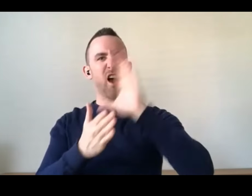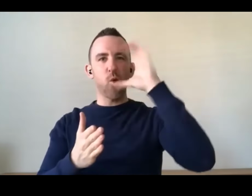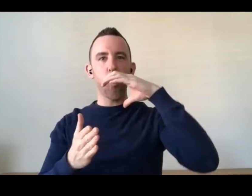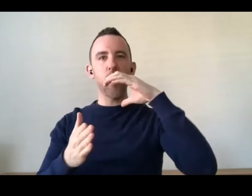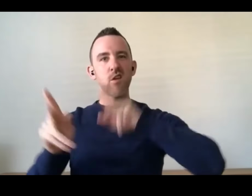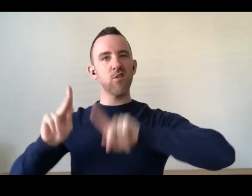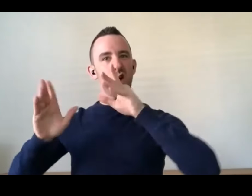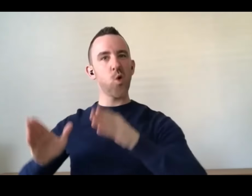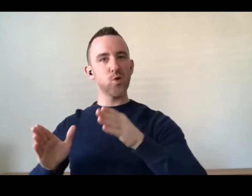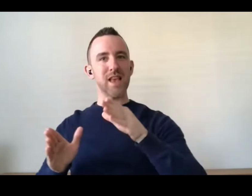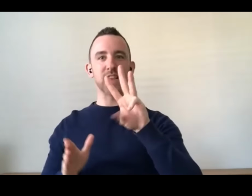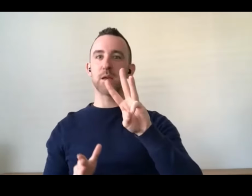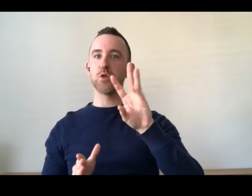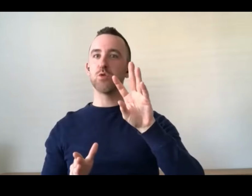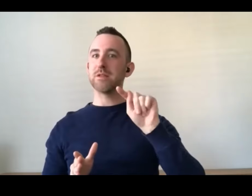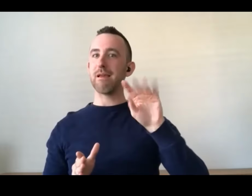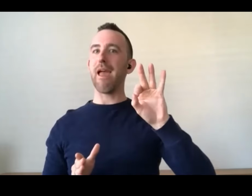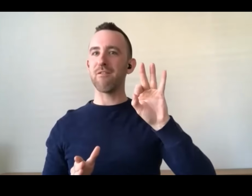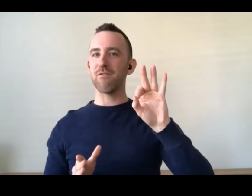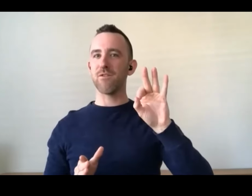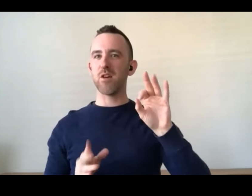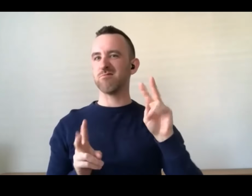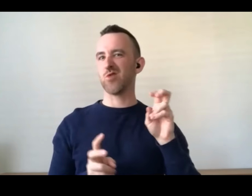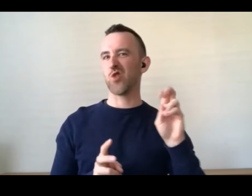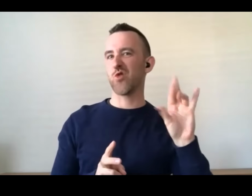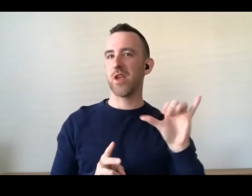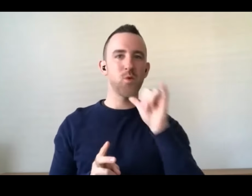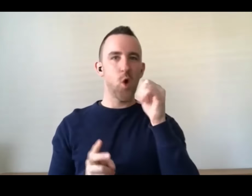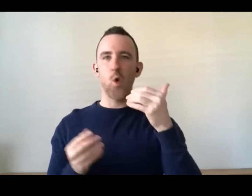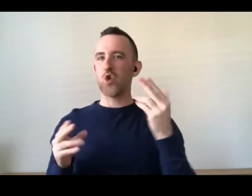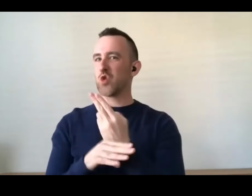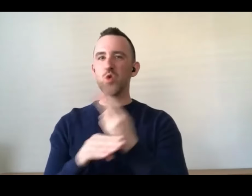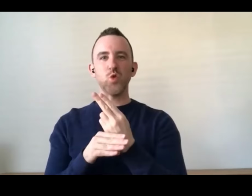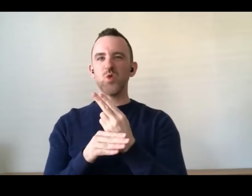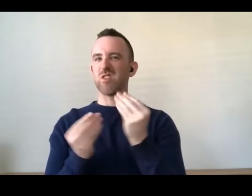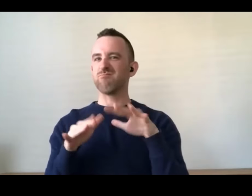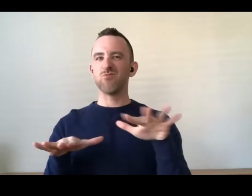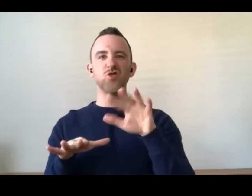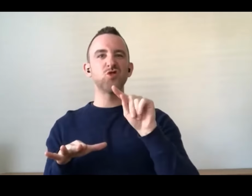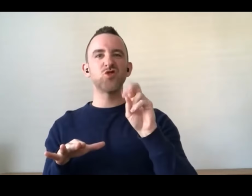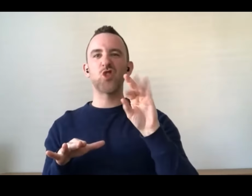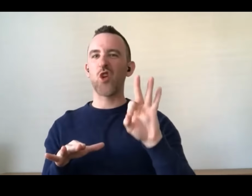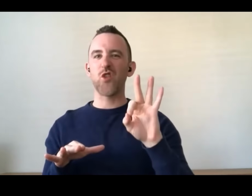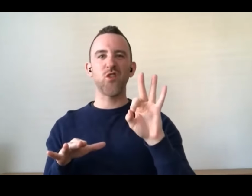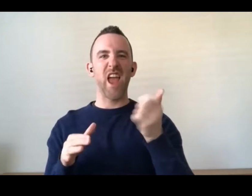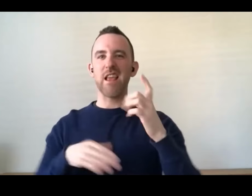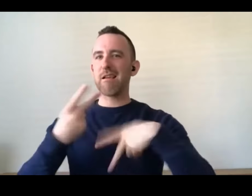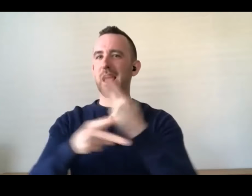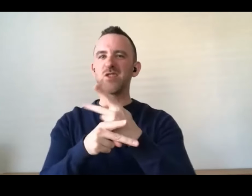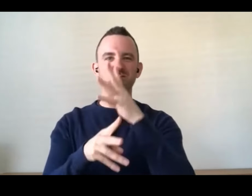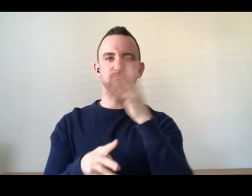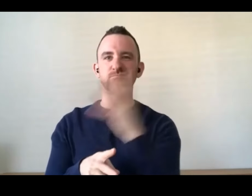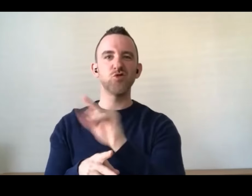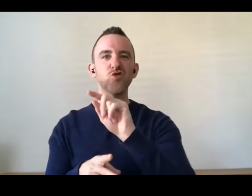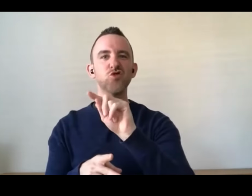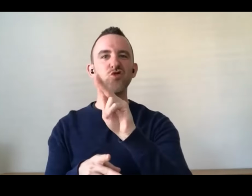and WTFery, we don't use AstroTurf. There's no turfs of any kind, no turfing. Just disregard turf in